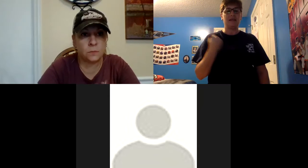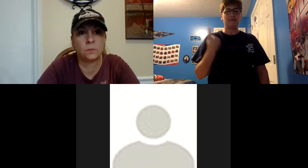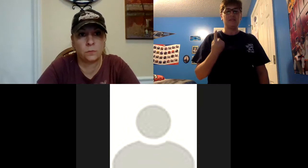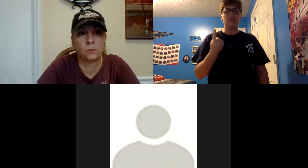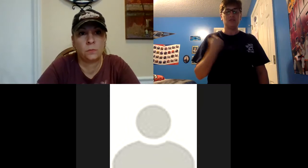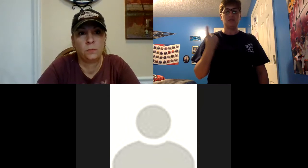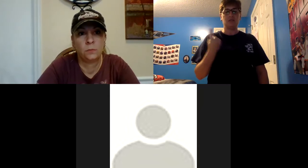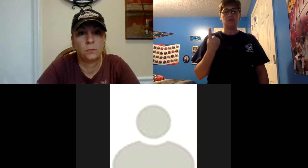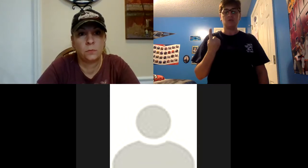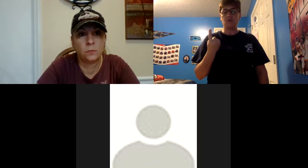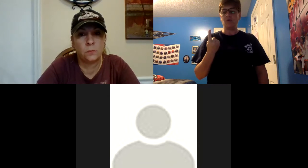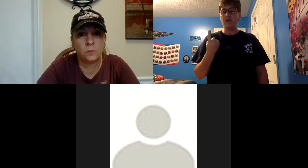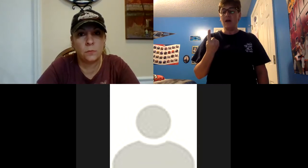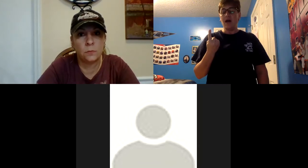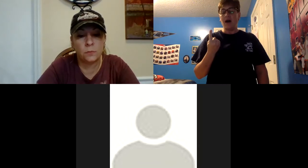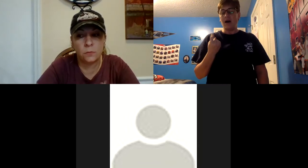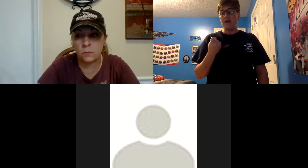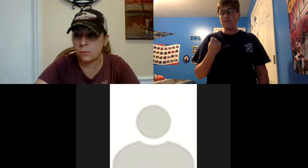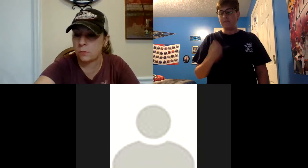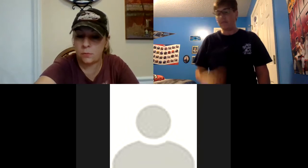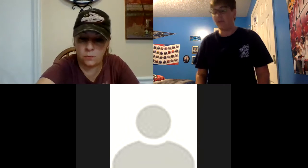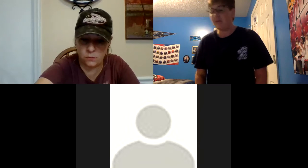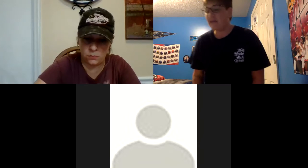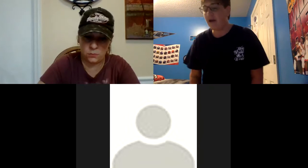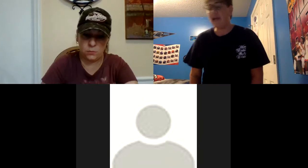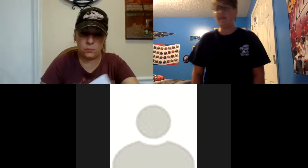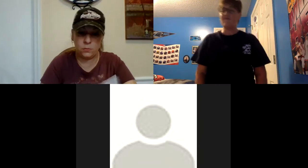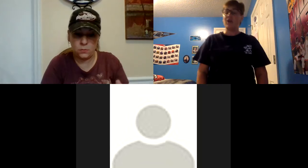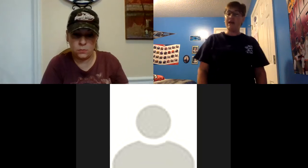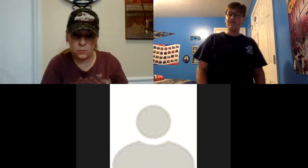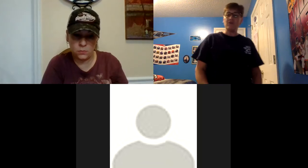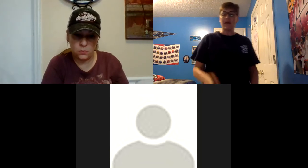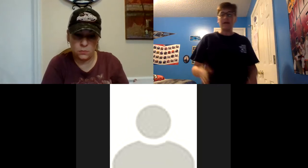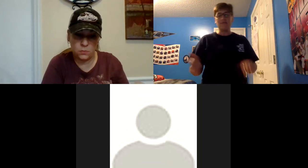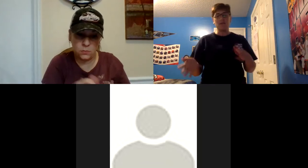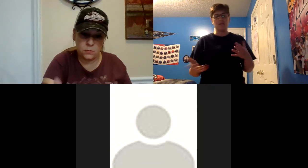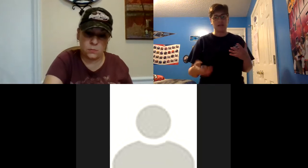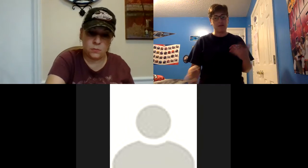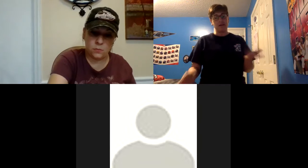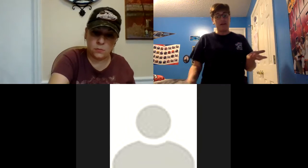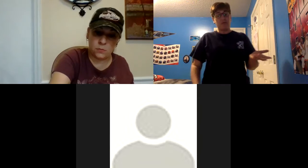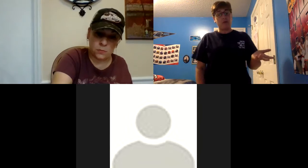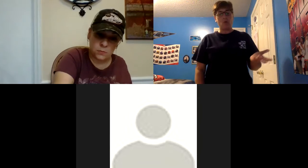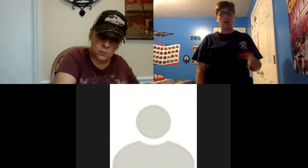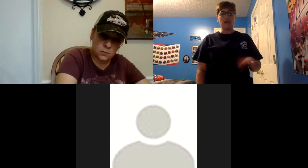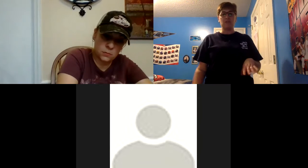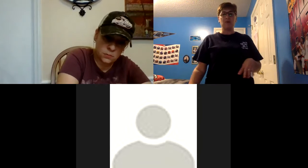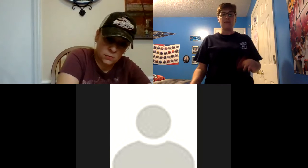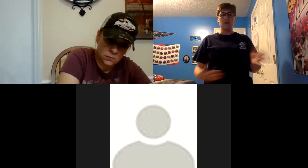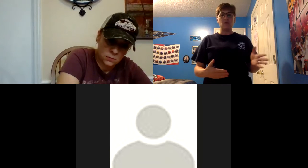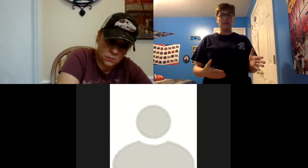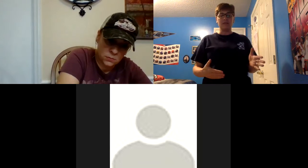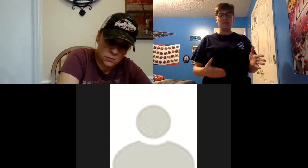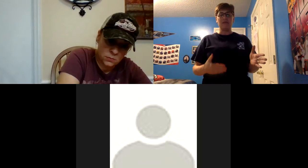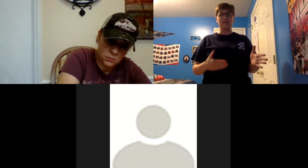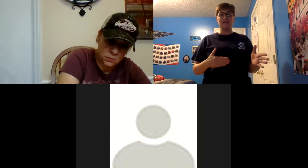like that is just a little circle. Anyways, all right. And then forever, even though it's not going in alphabetical order, I just put it